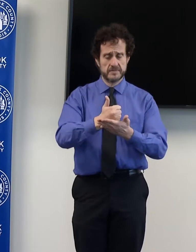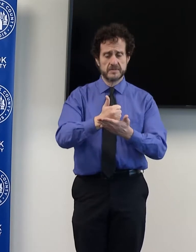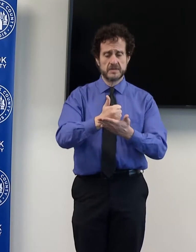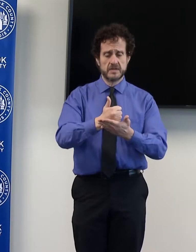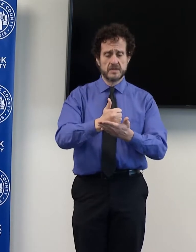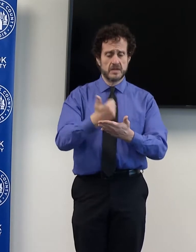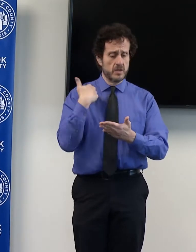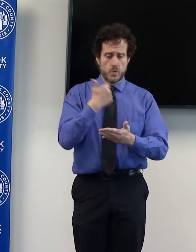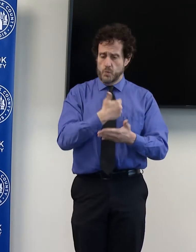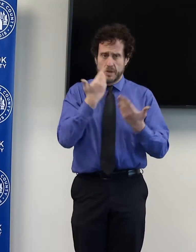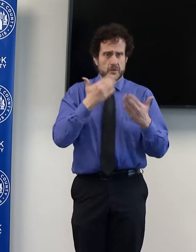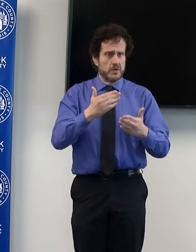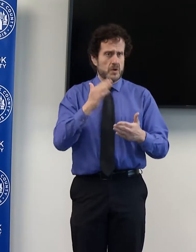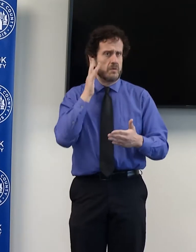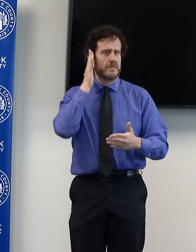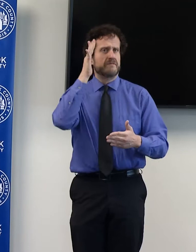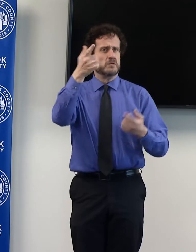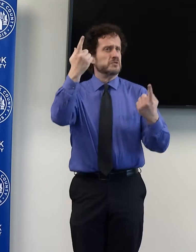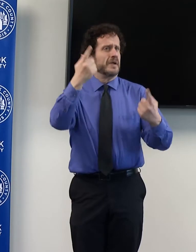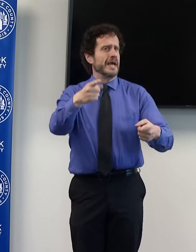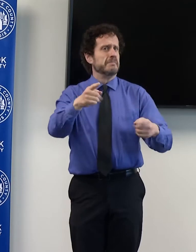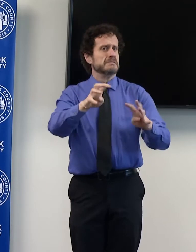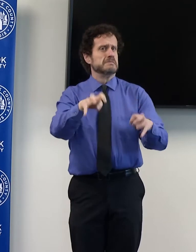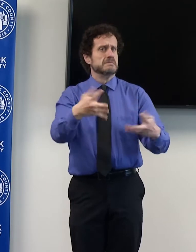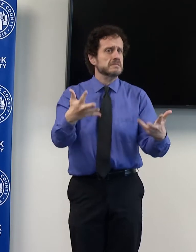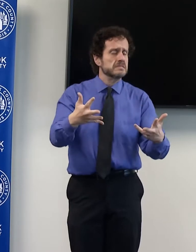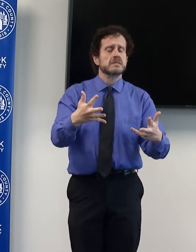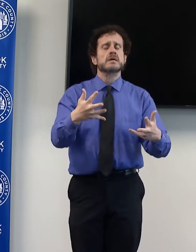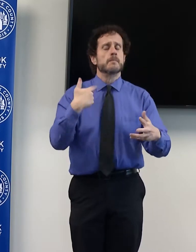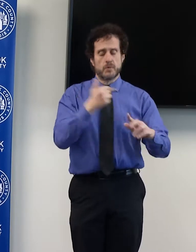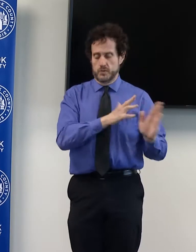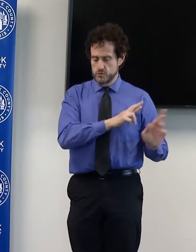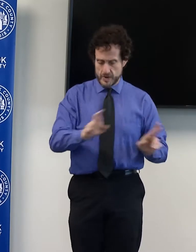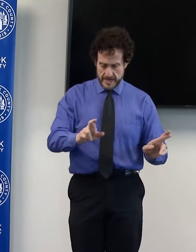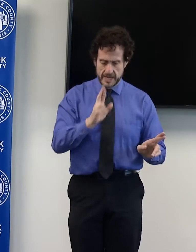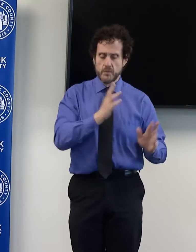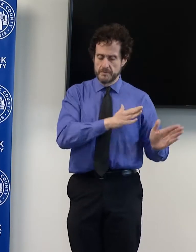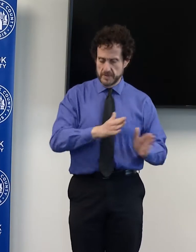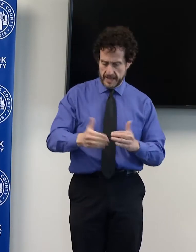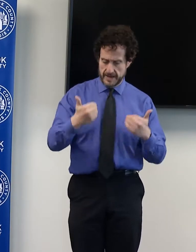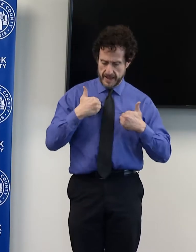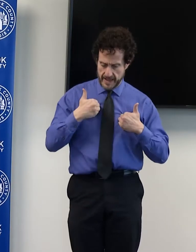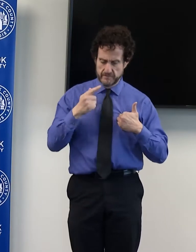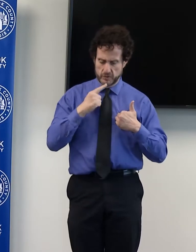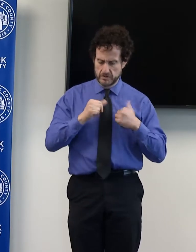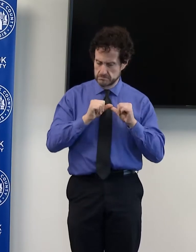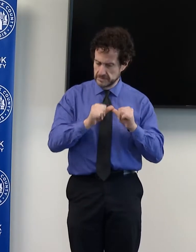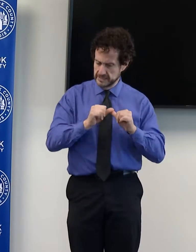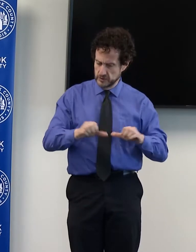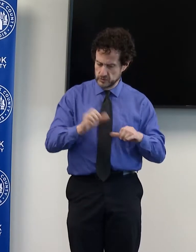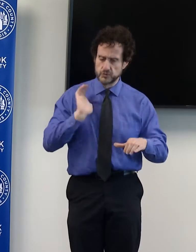know where the end is right now, but we are prepared and we'll continue to do what we're doing. And I know, Bill, I think you were going to.